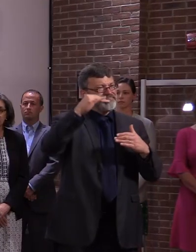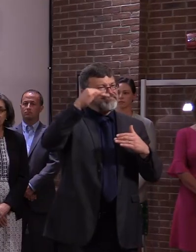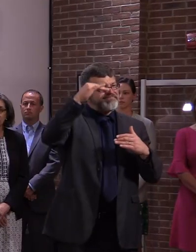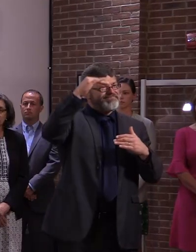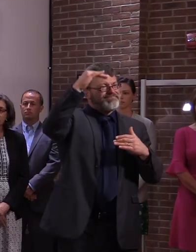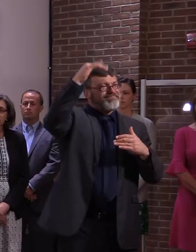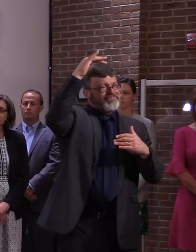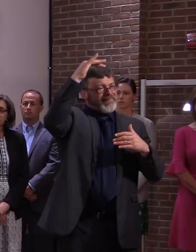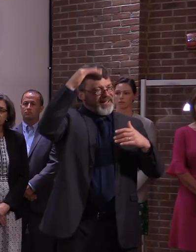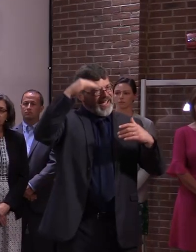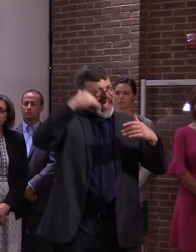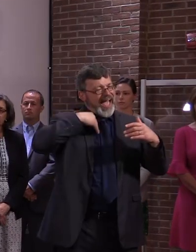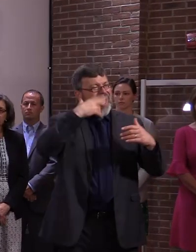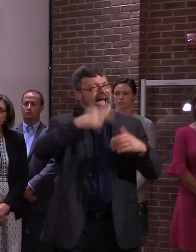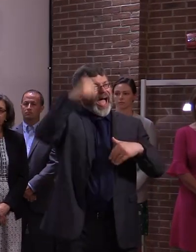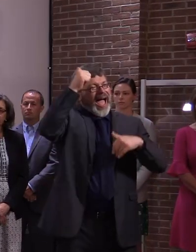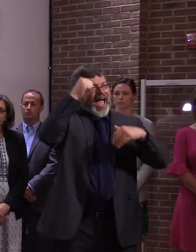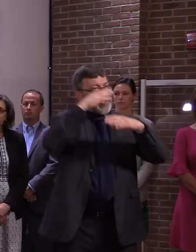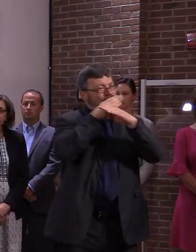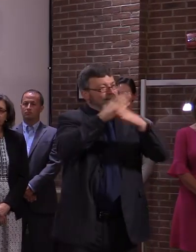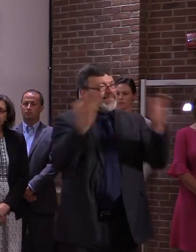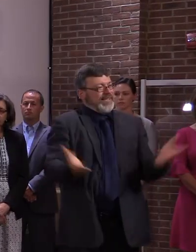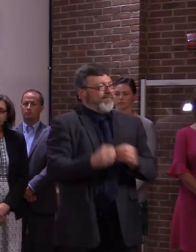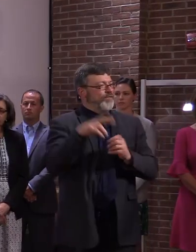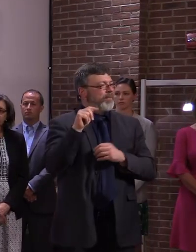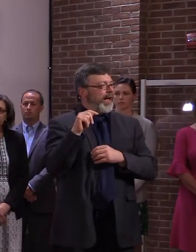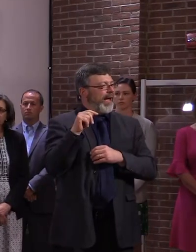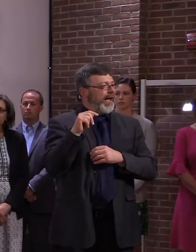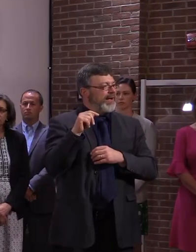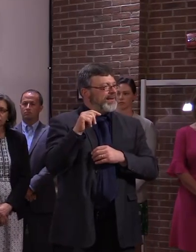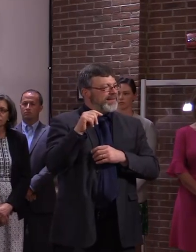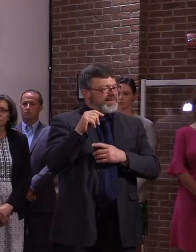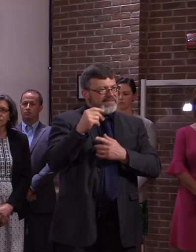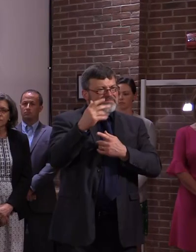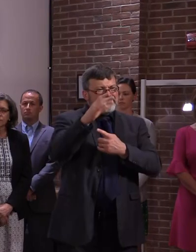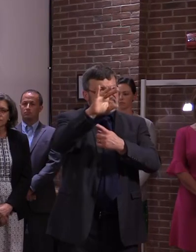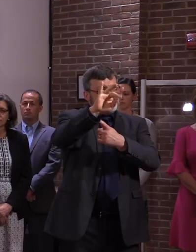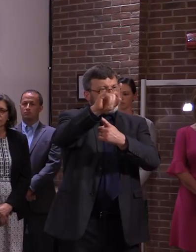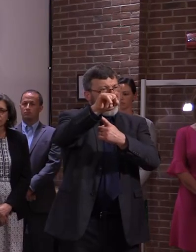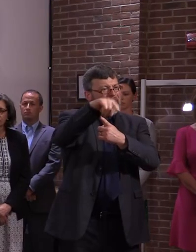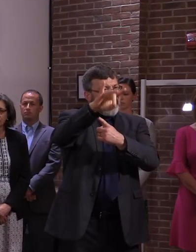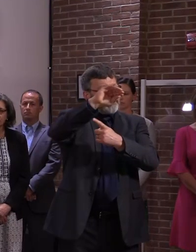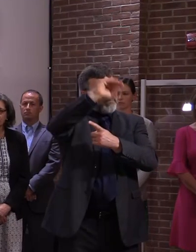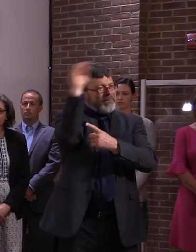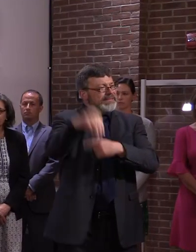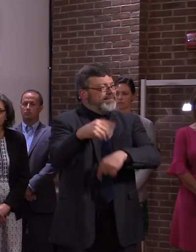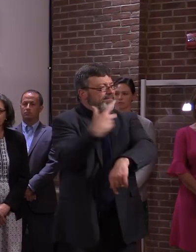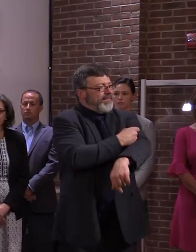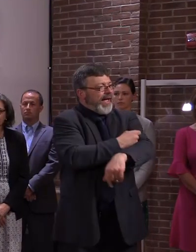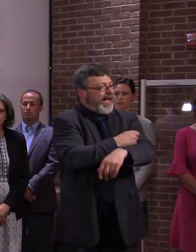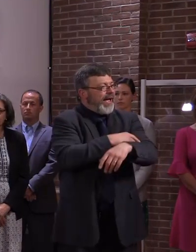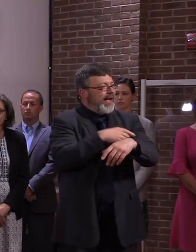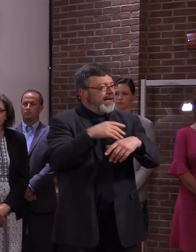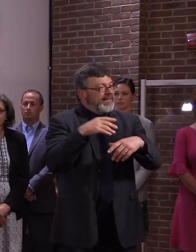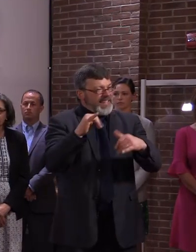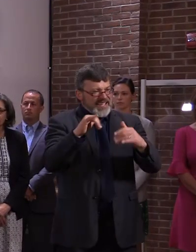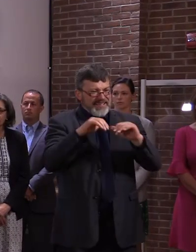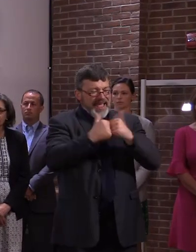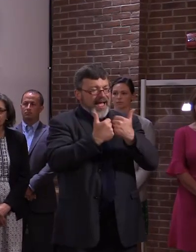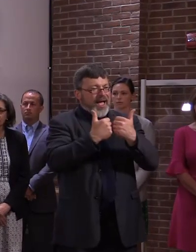feat. Our high vaccination rates will help keep coronavirus activity at historically low